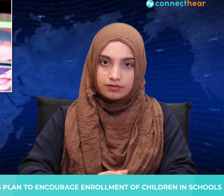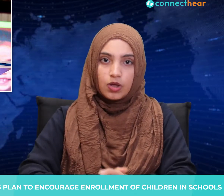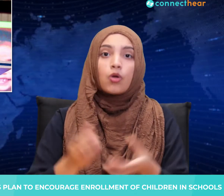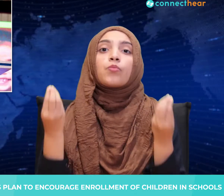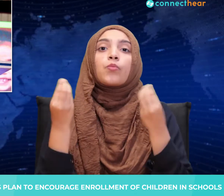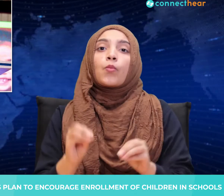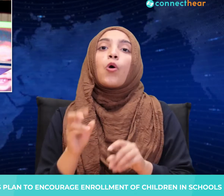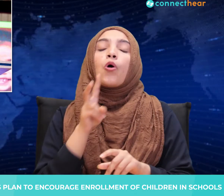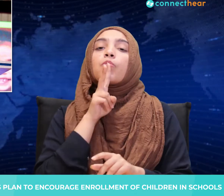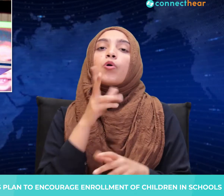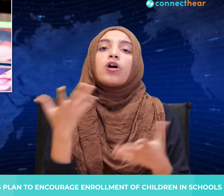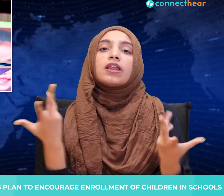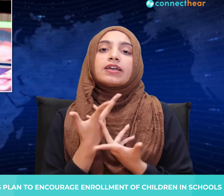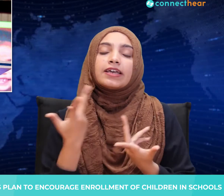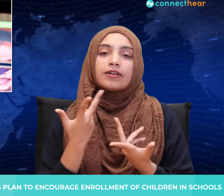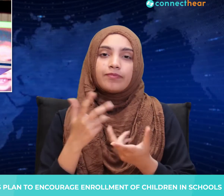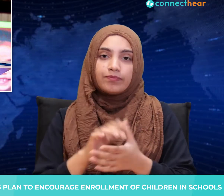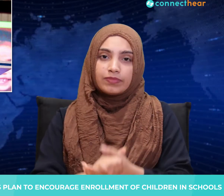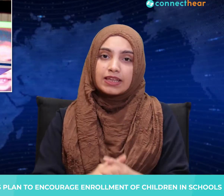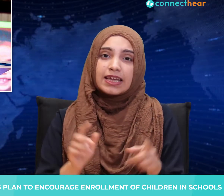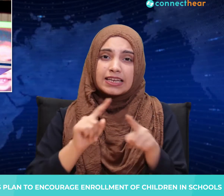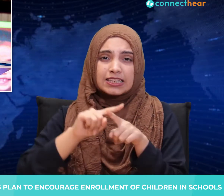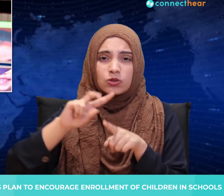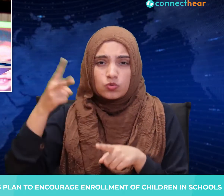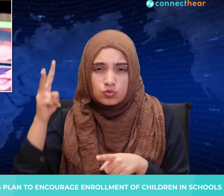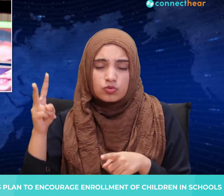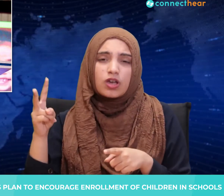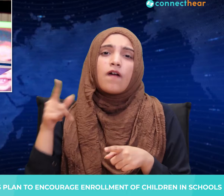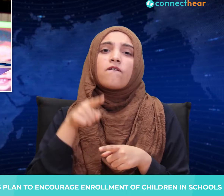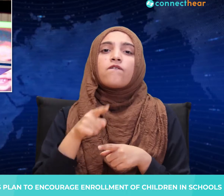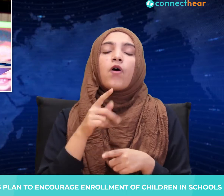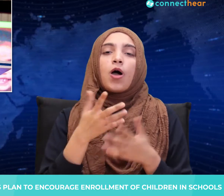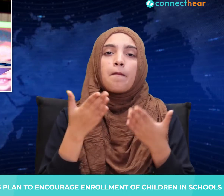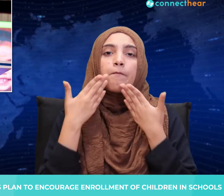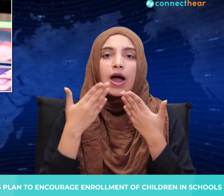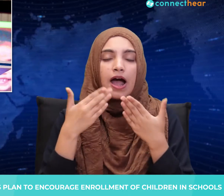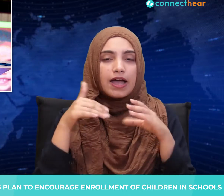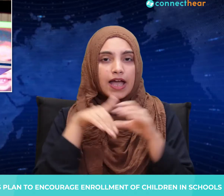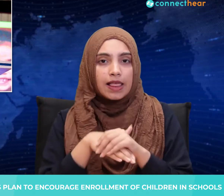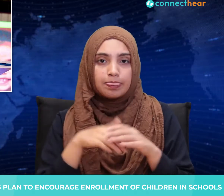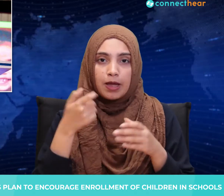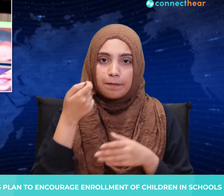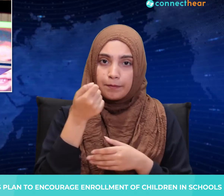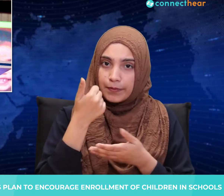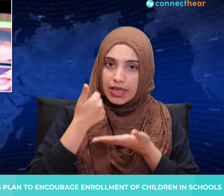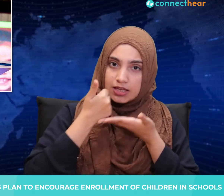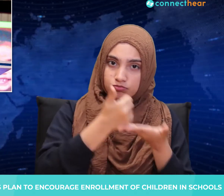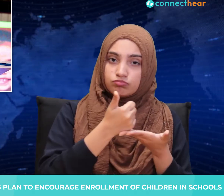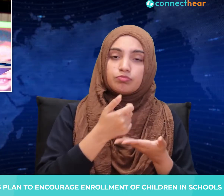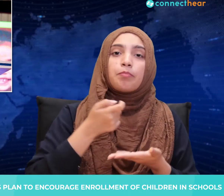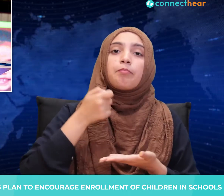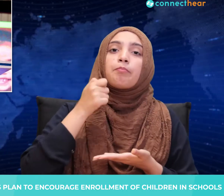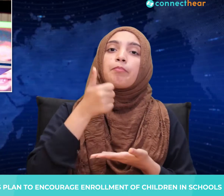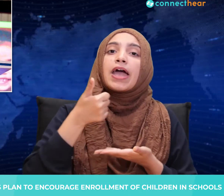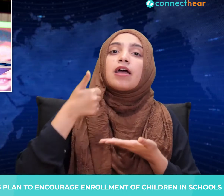She said all education stipends would be paid biometrically to mothers on the attainment